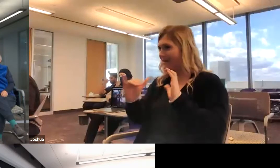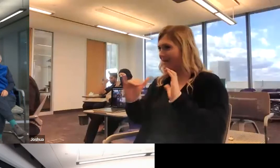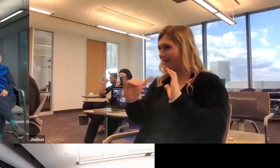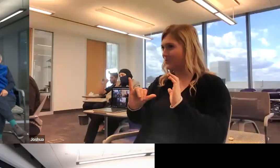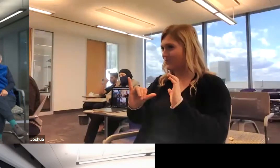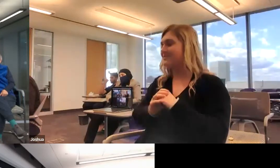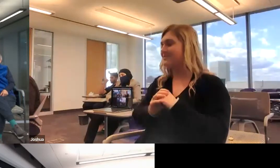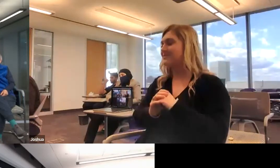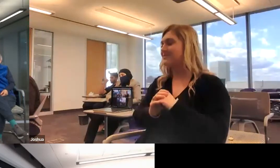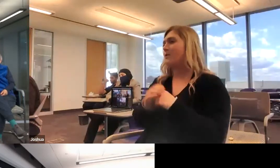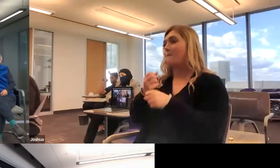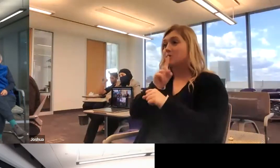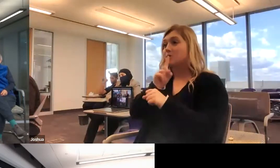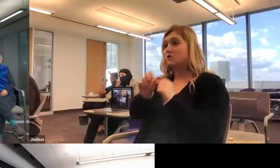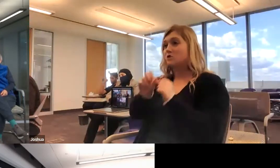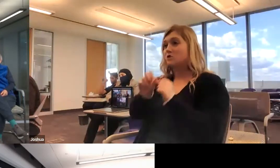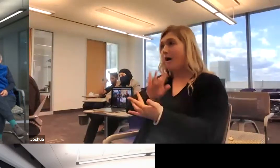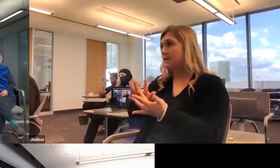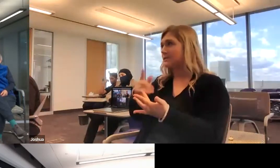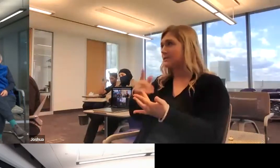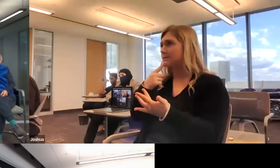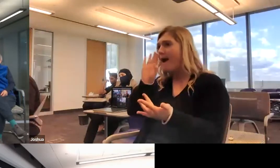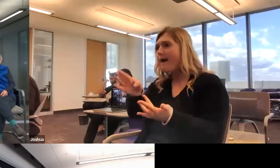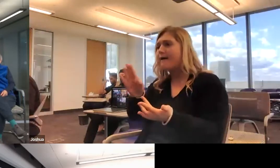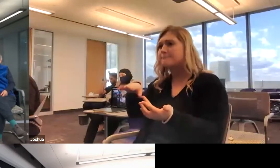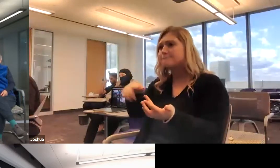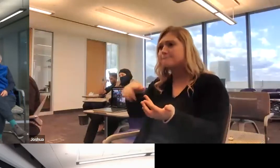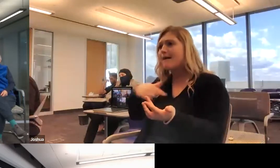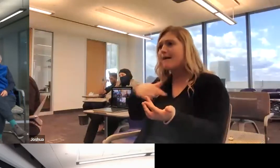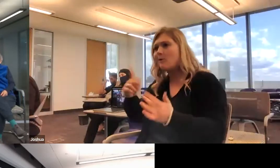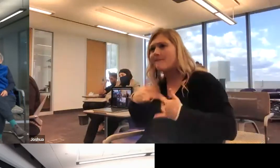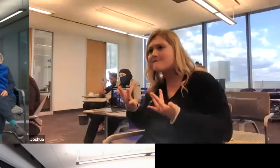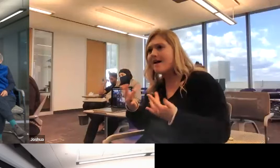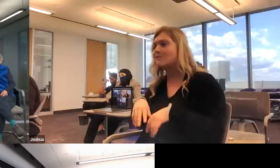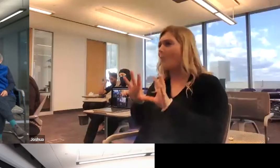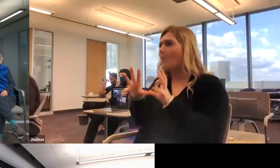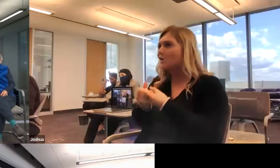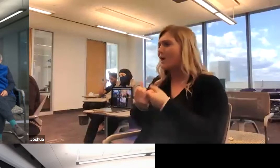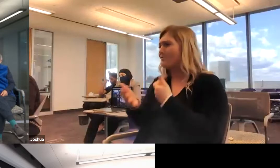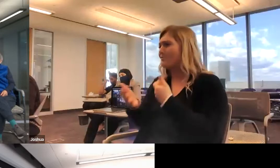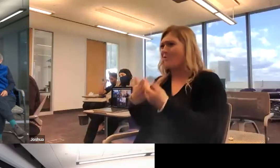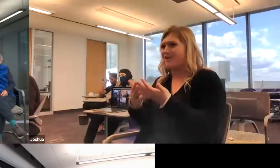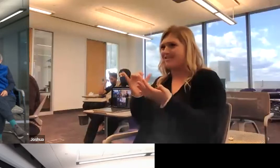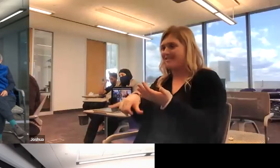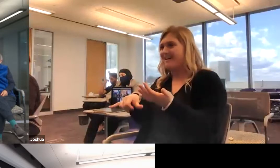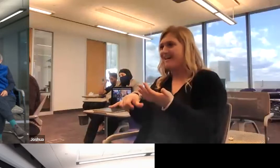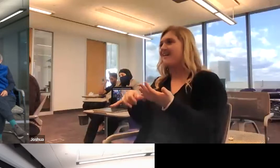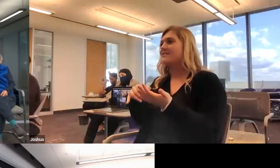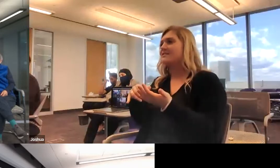that you can contact and say, hey, I saw, this event, this workshop, whatever that you're putting